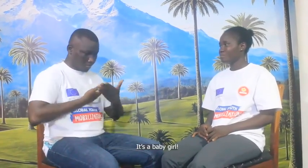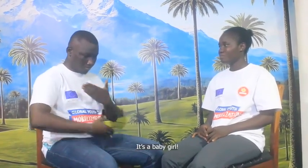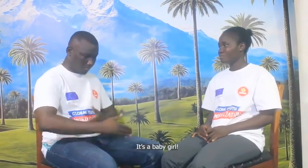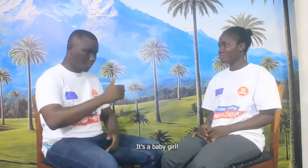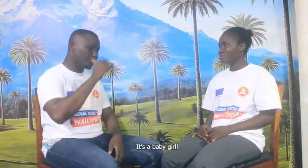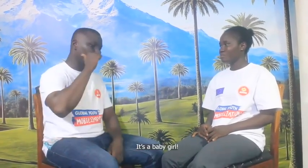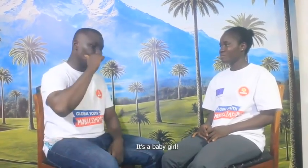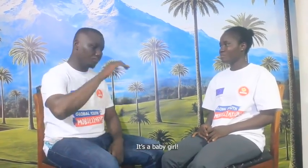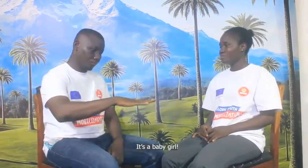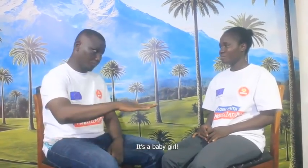It is a baby girl.